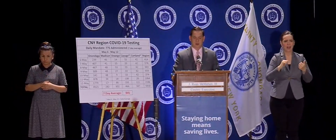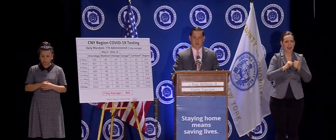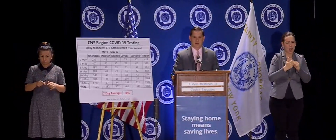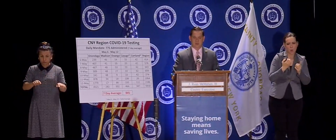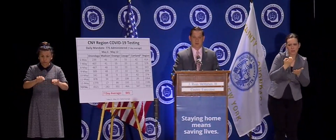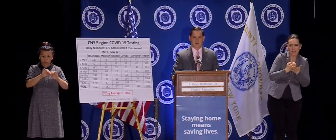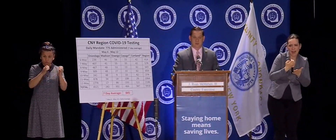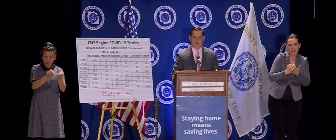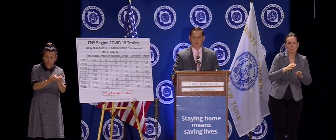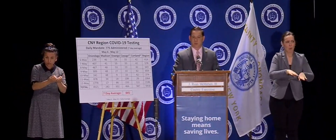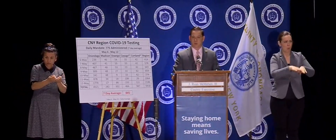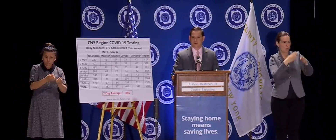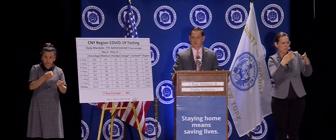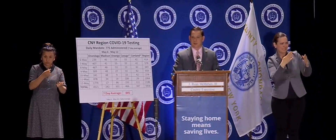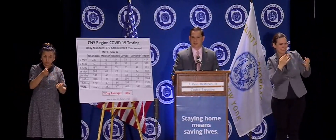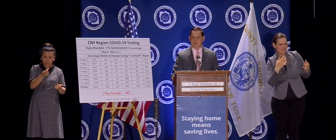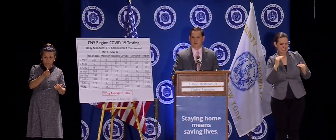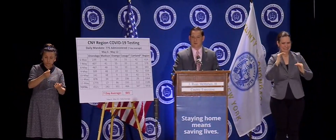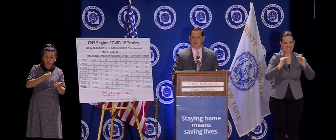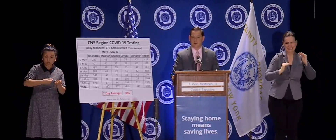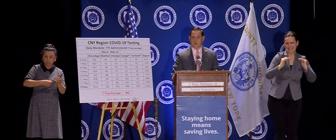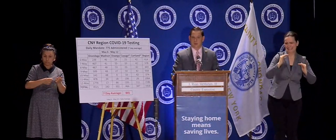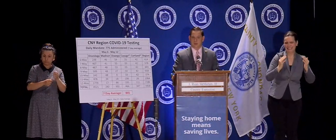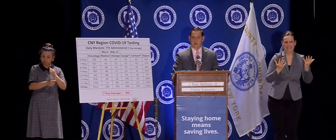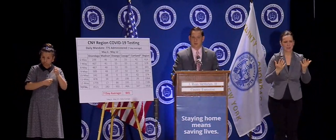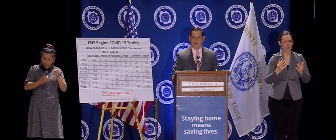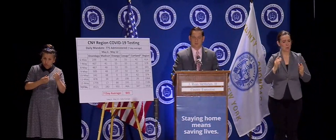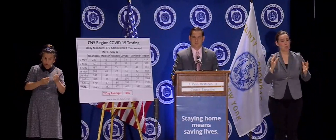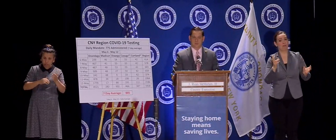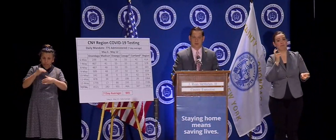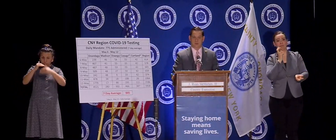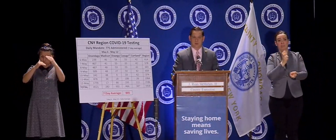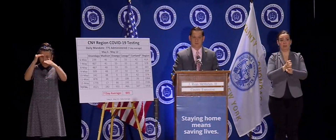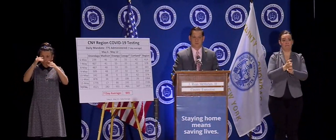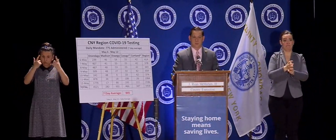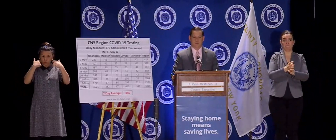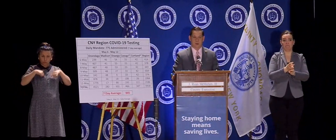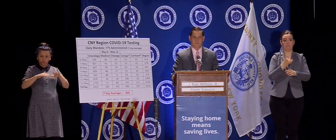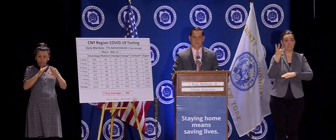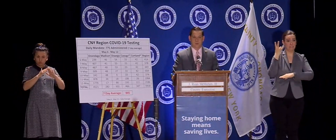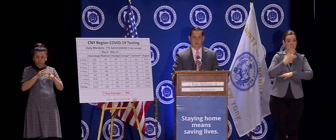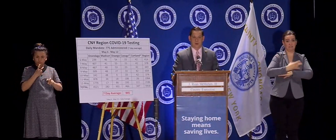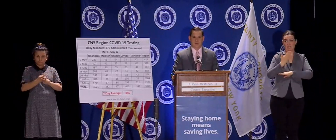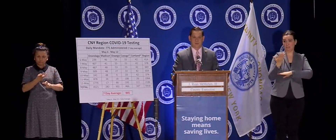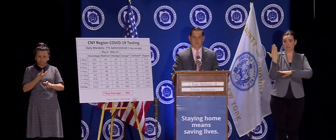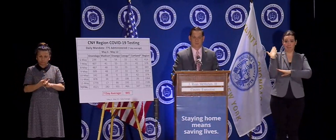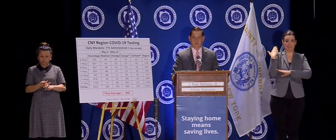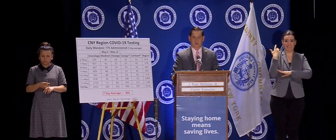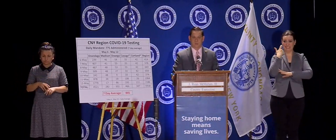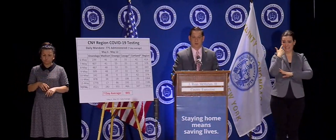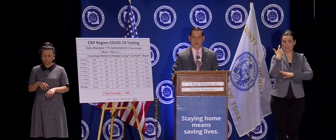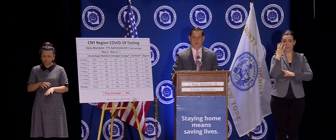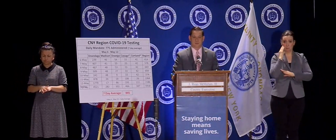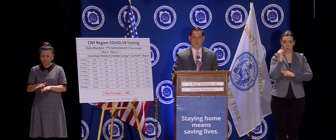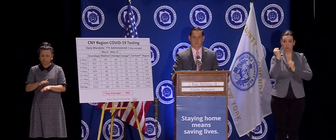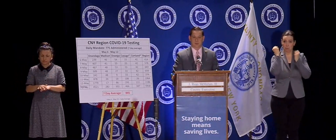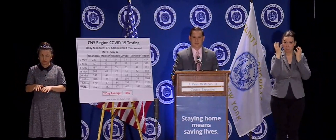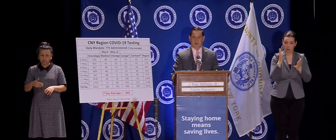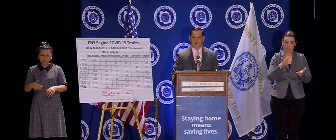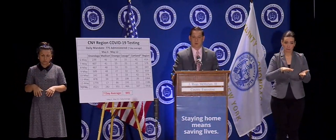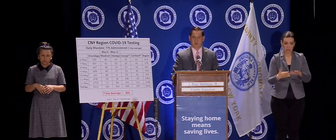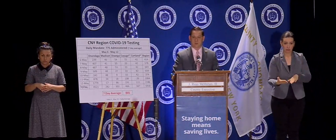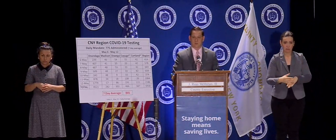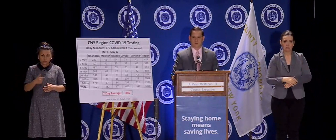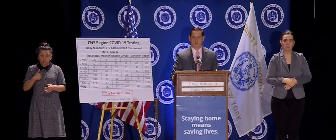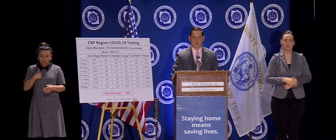it's just been a brutal 7 days for many of us, but hopefully Monday's a